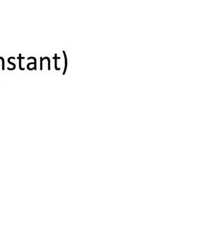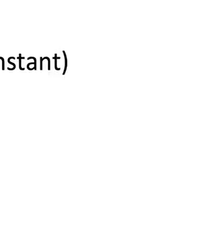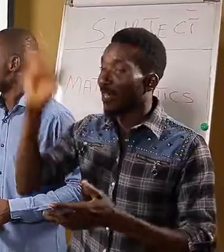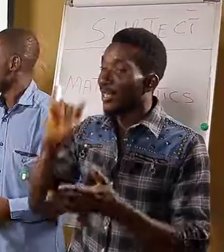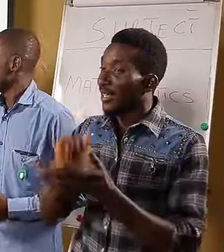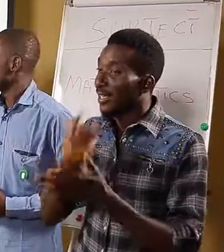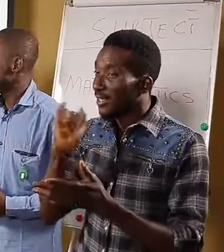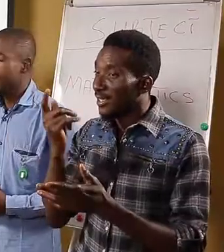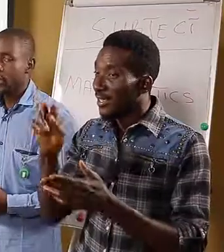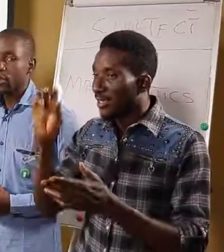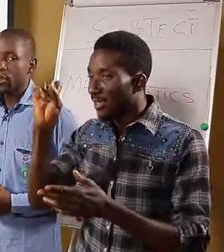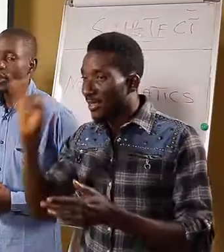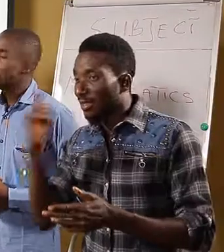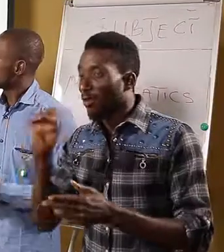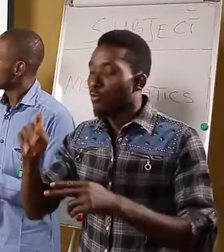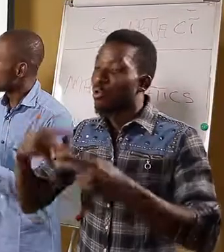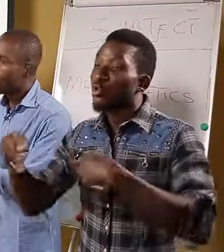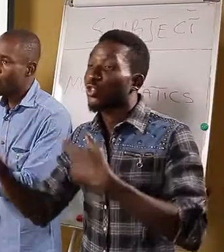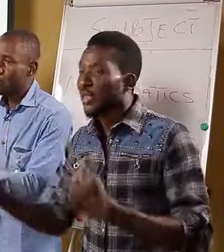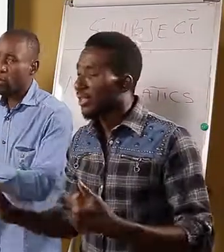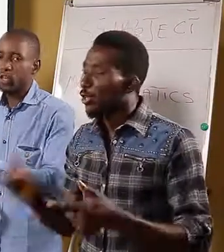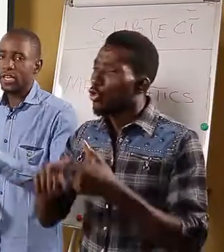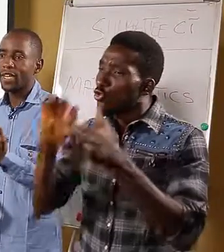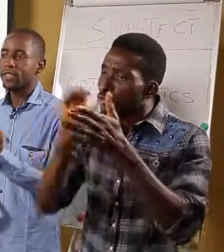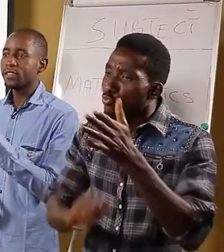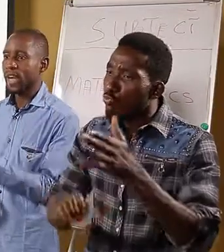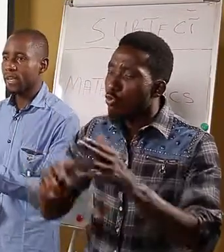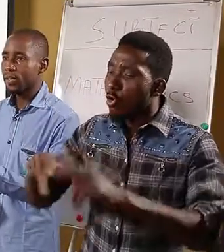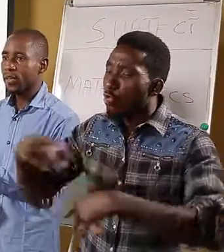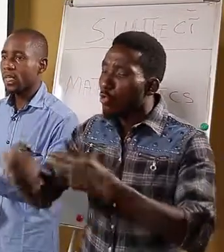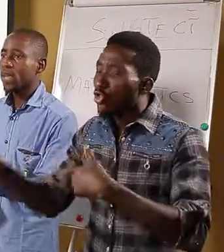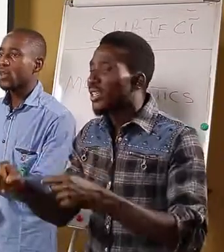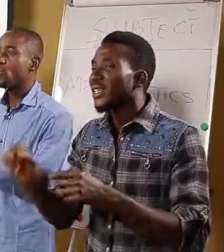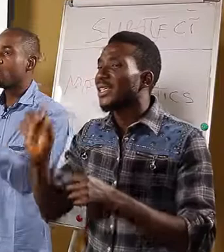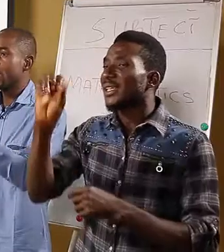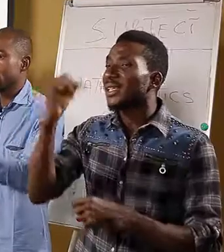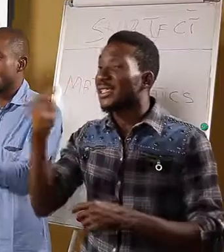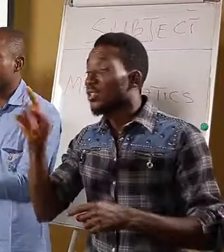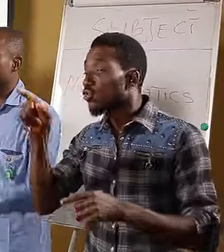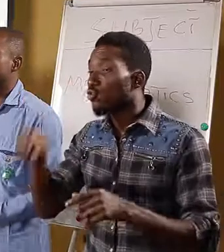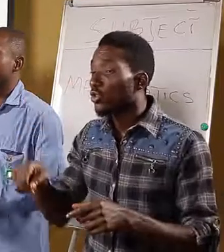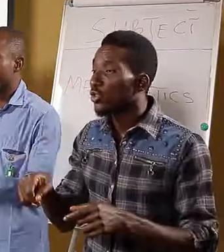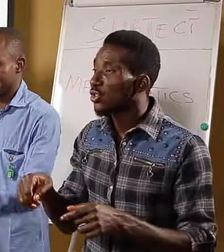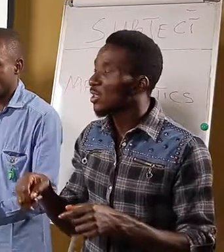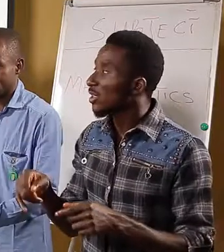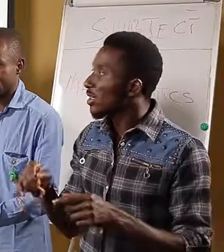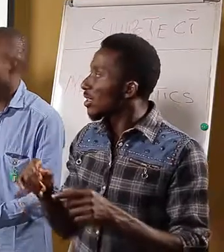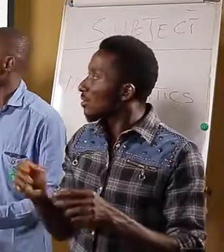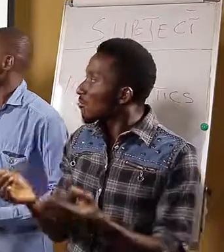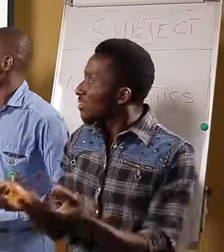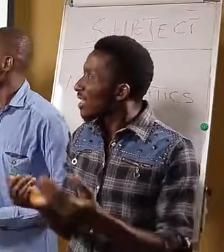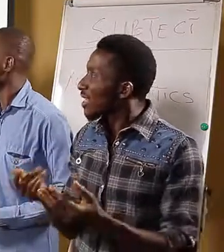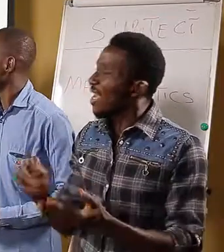proportionality. Then, to remove proportionality sign, you must introduce a